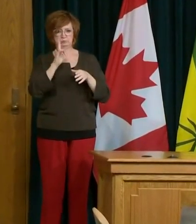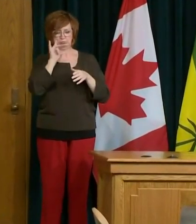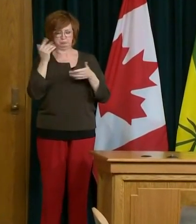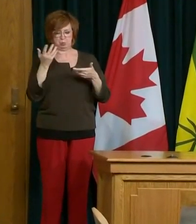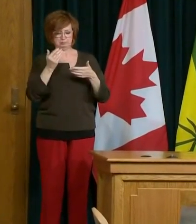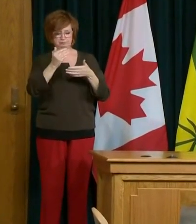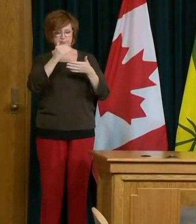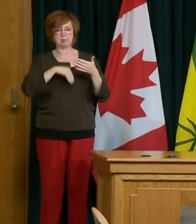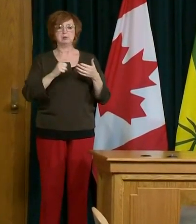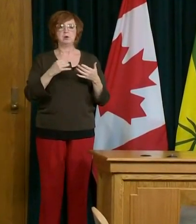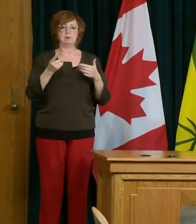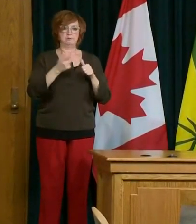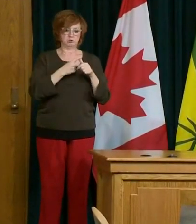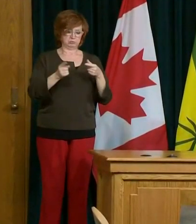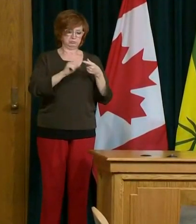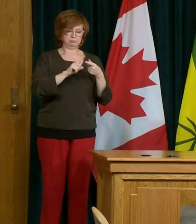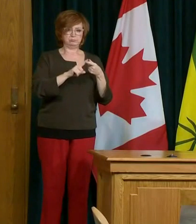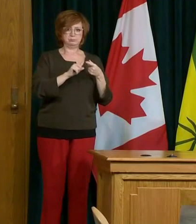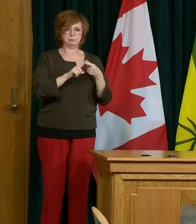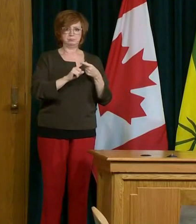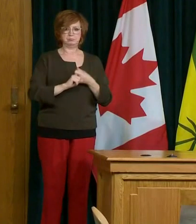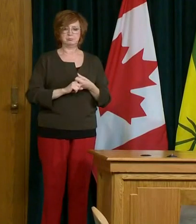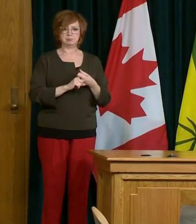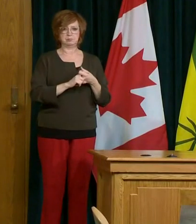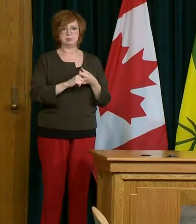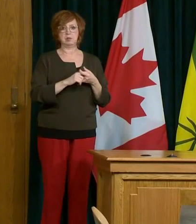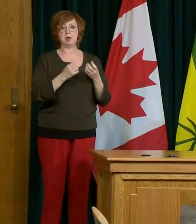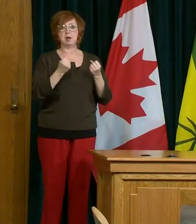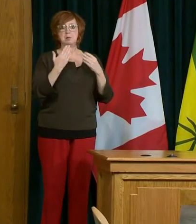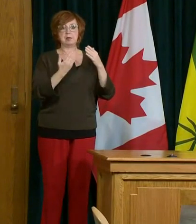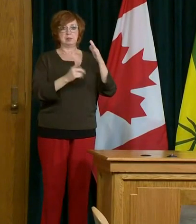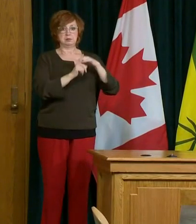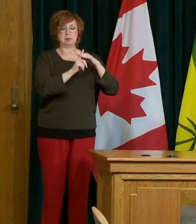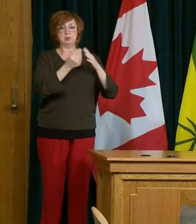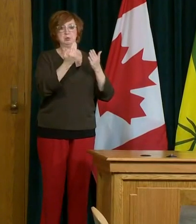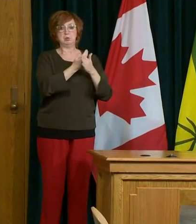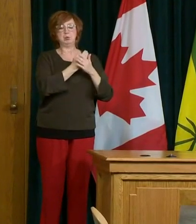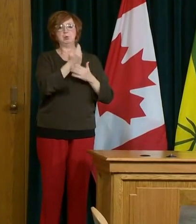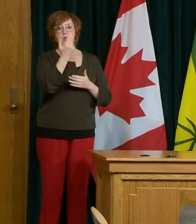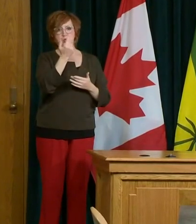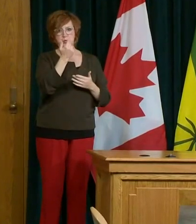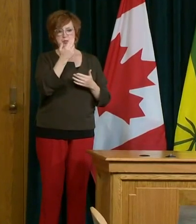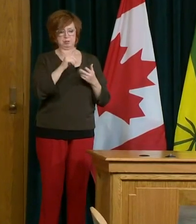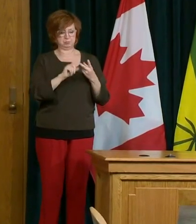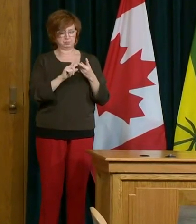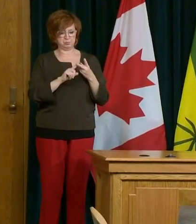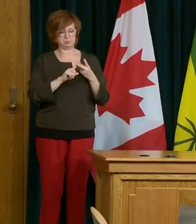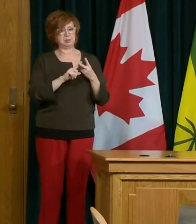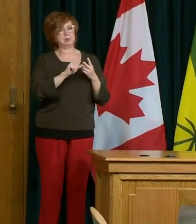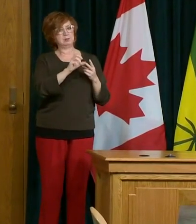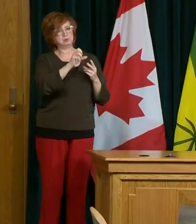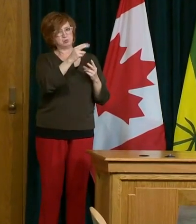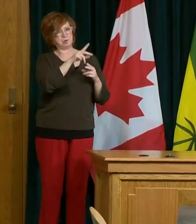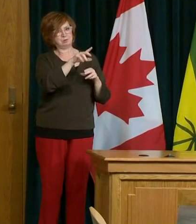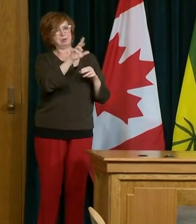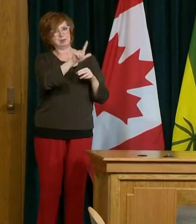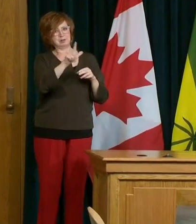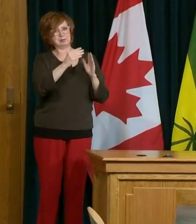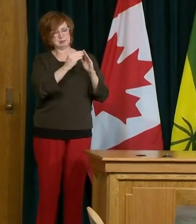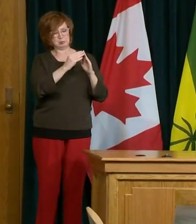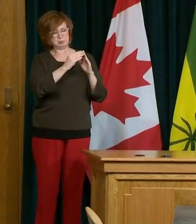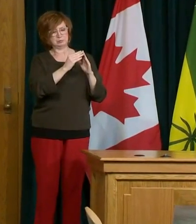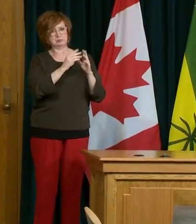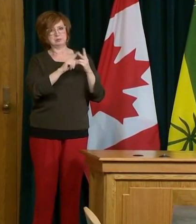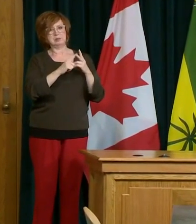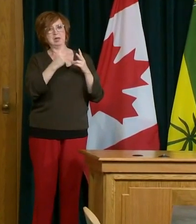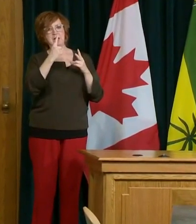as the Premier said, 13 new cases, 12 are from the far north, all from the Loche area, and one